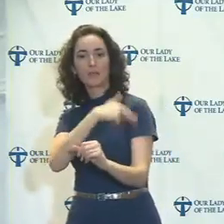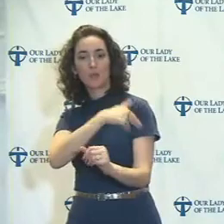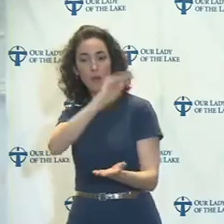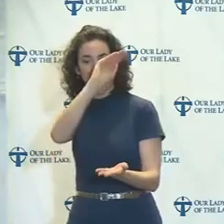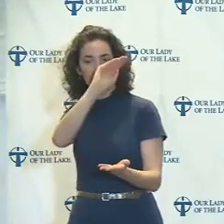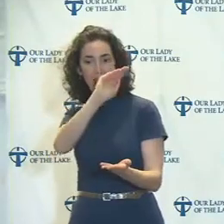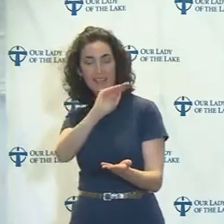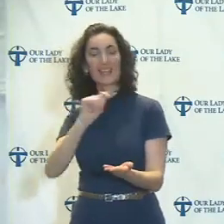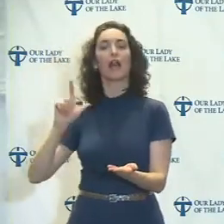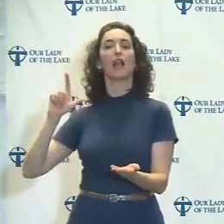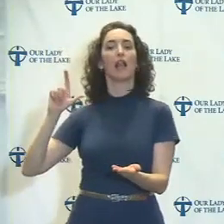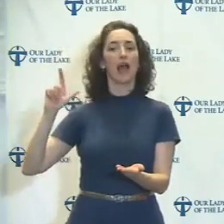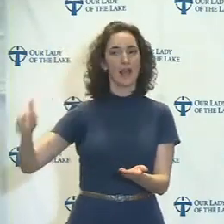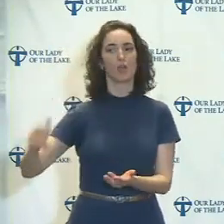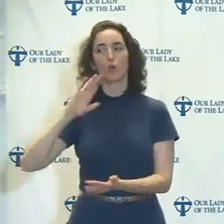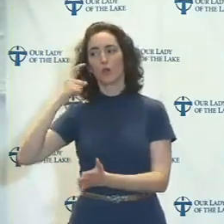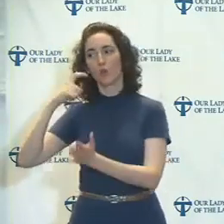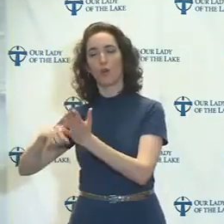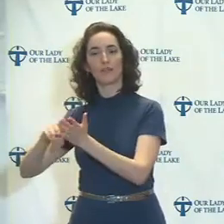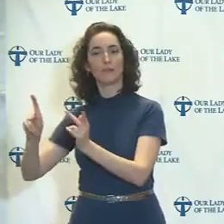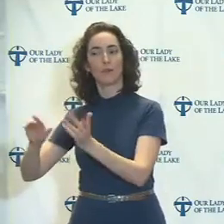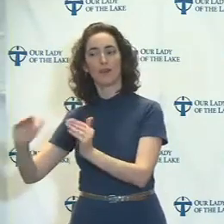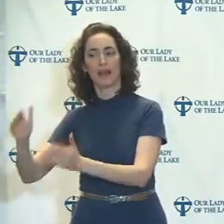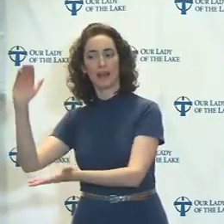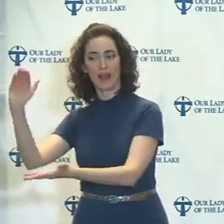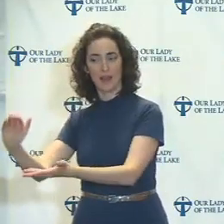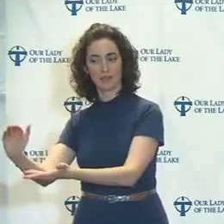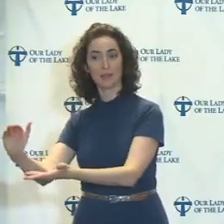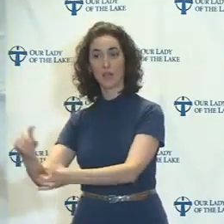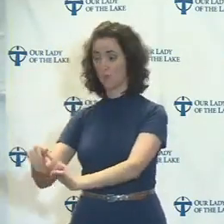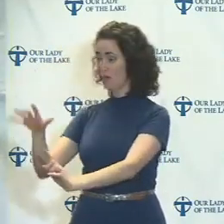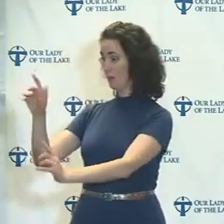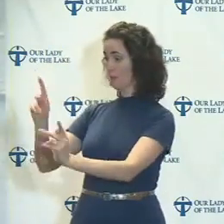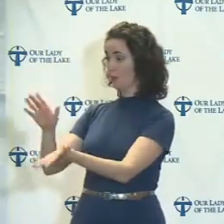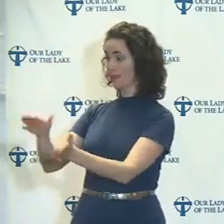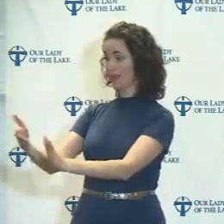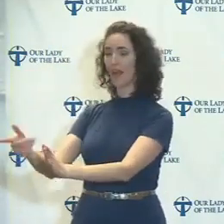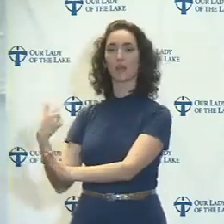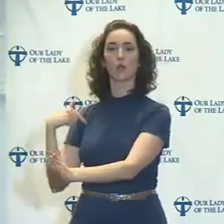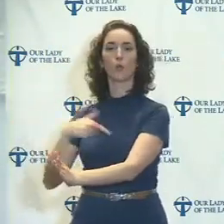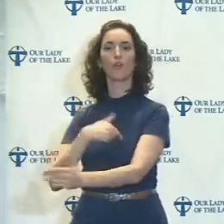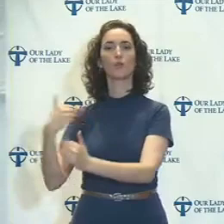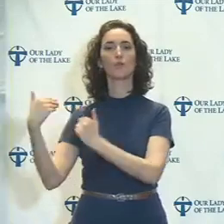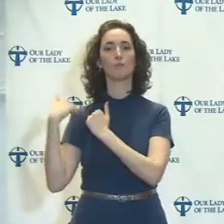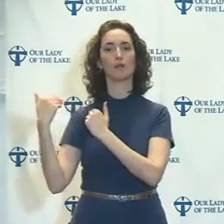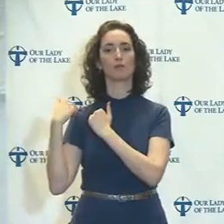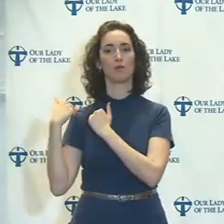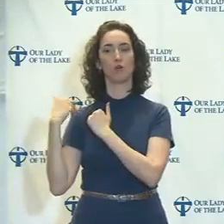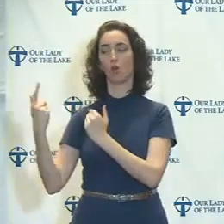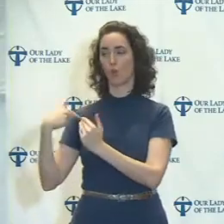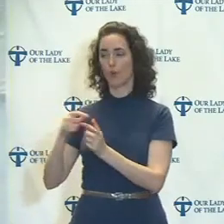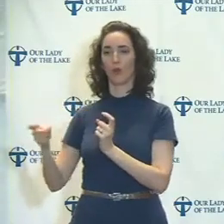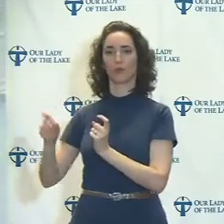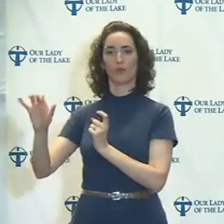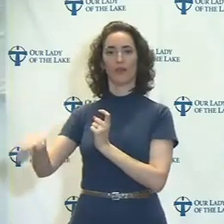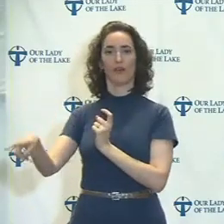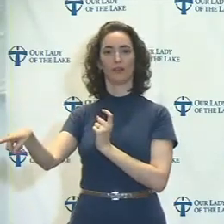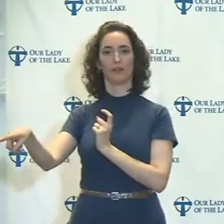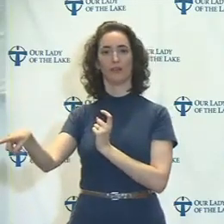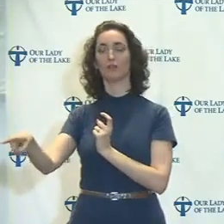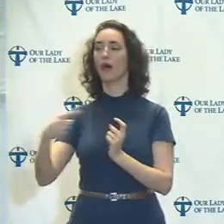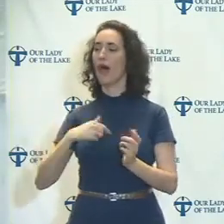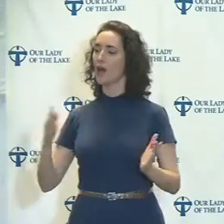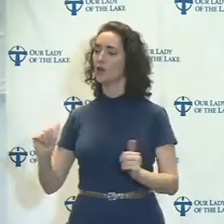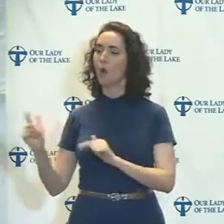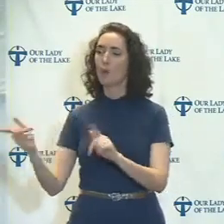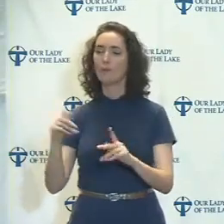as well. But we're in charge ultimately of what that looks like. And I'm just going to encourage everybody in Louisiana to do